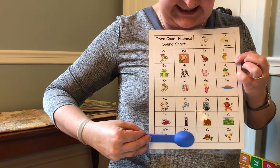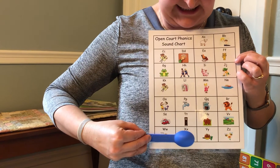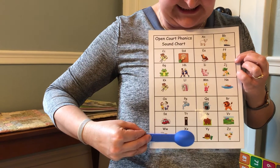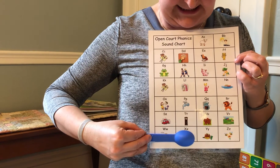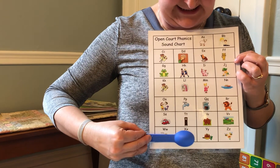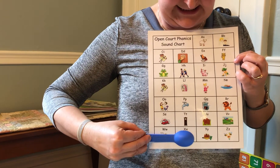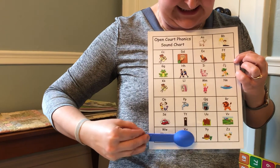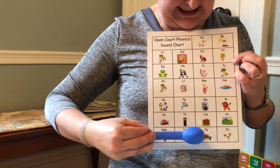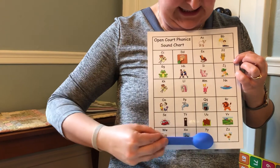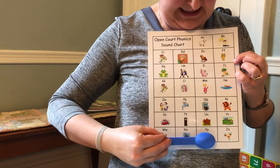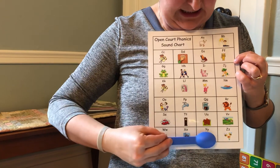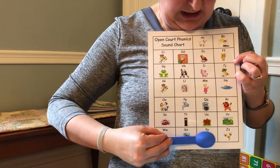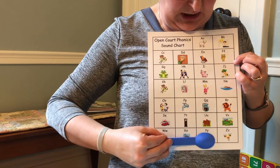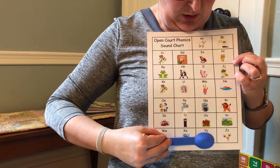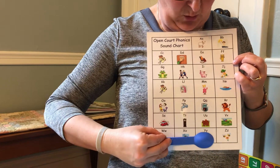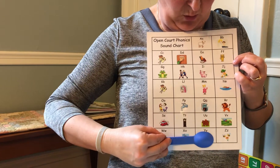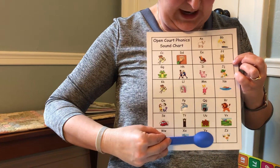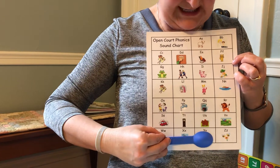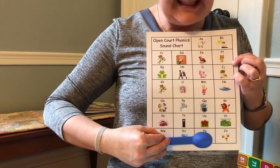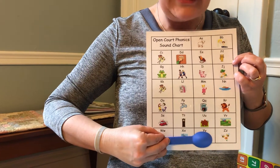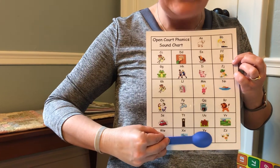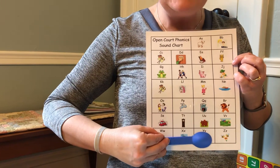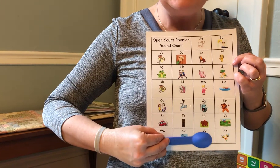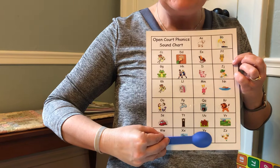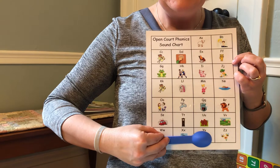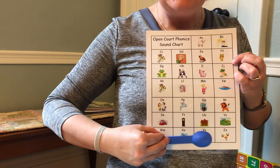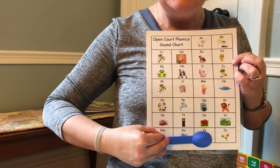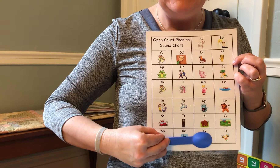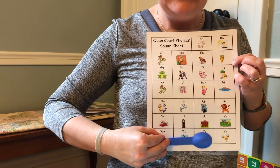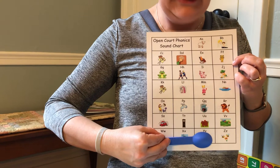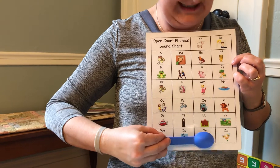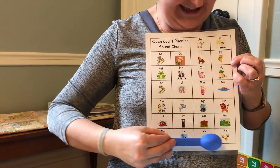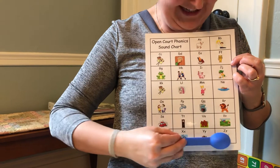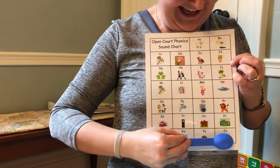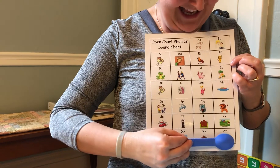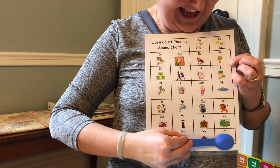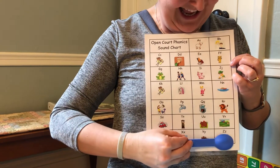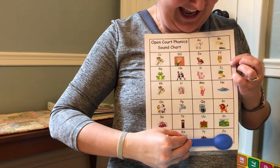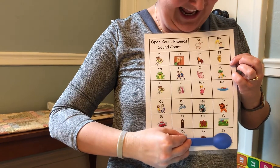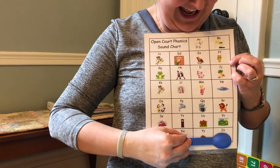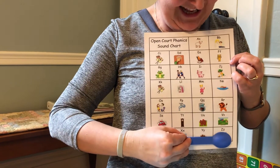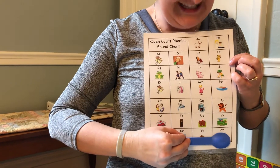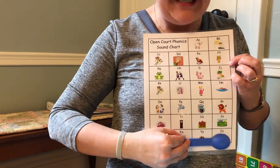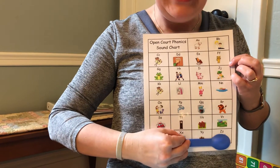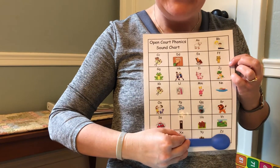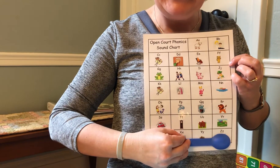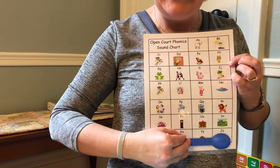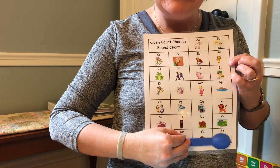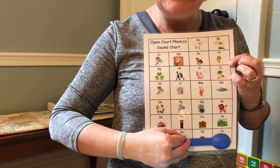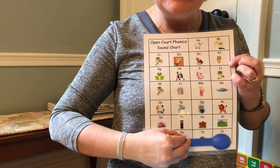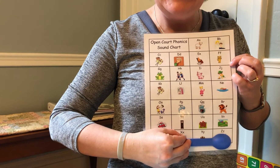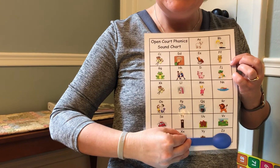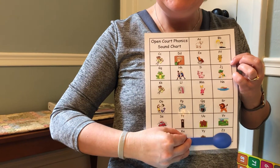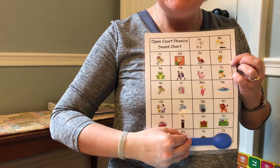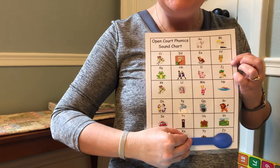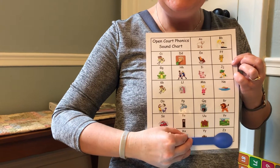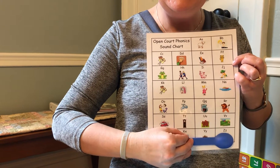X, Y says Y, and Z says